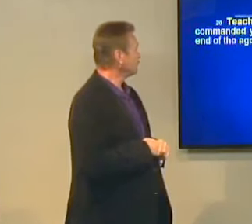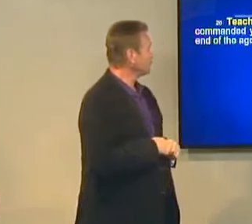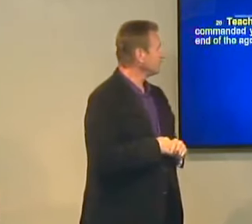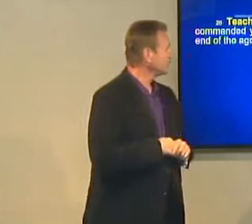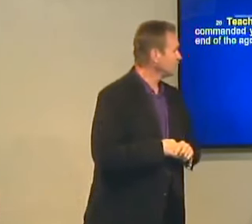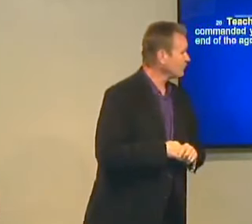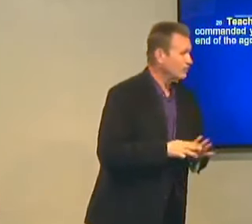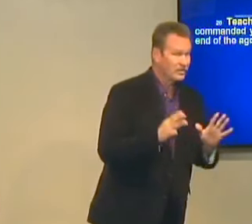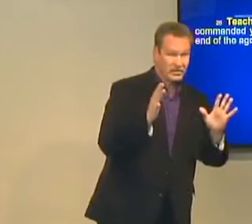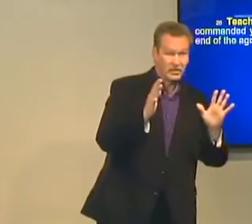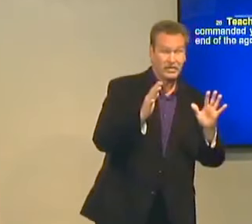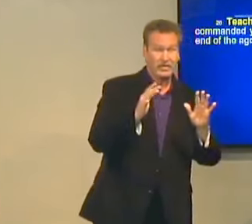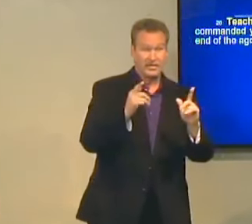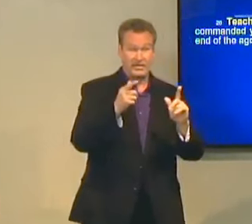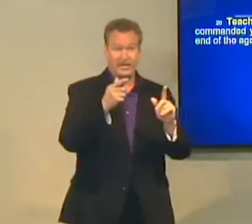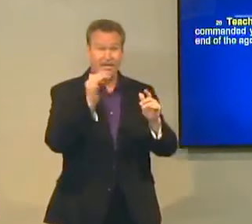I'm going to take it for the next verse here